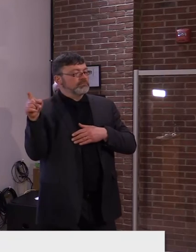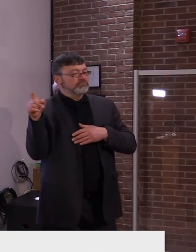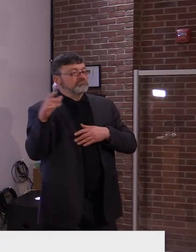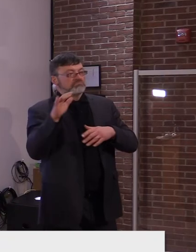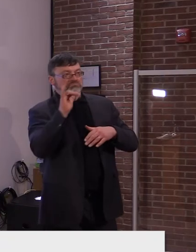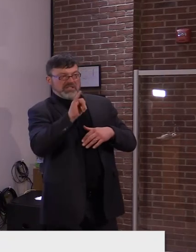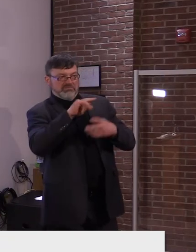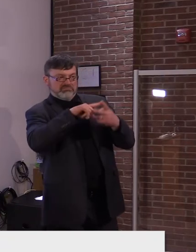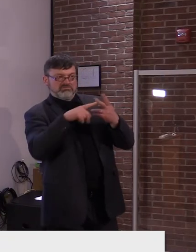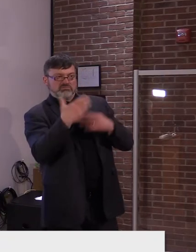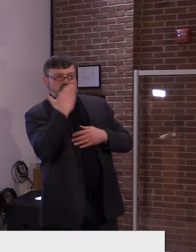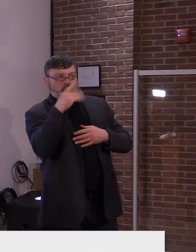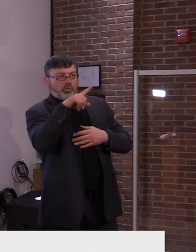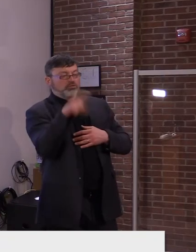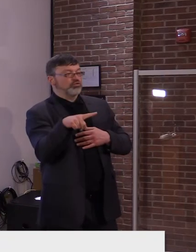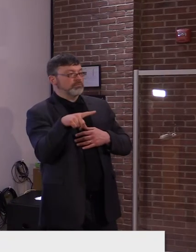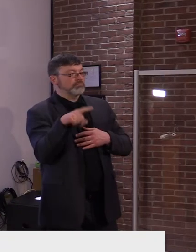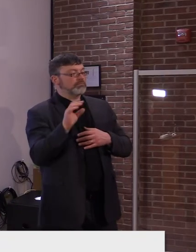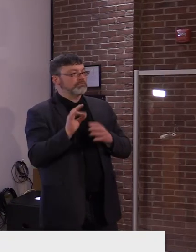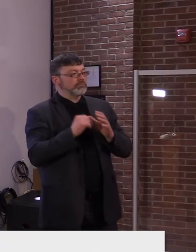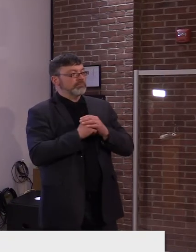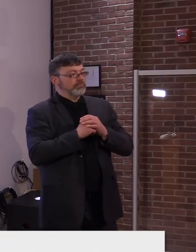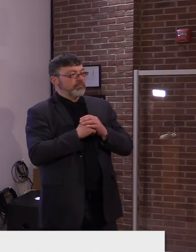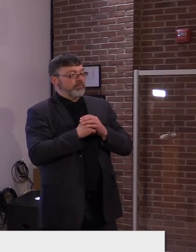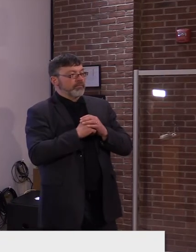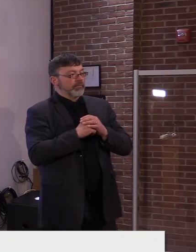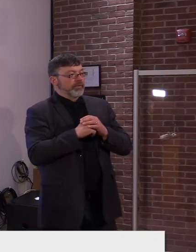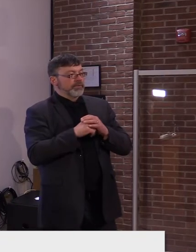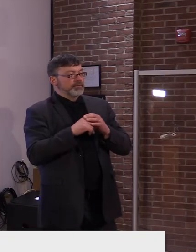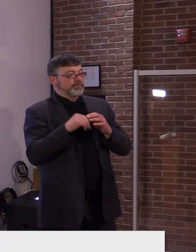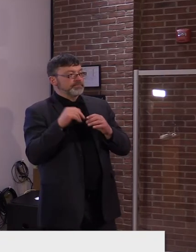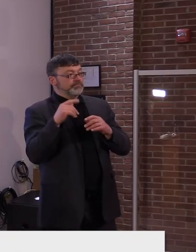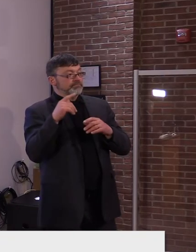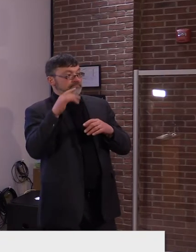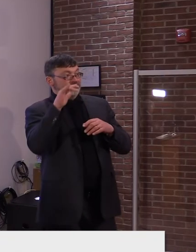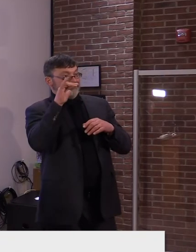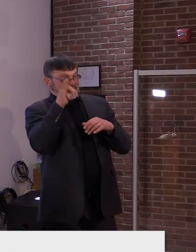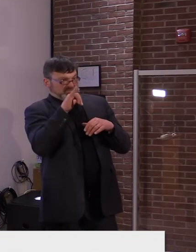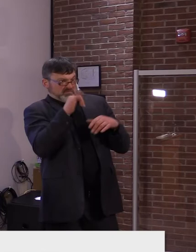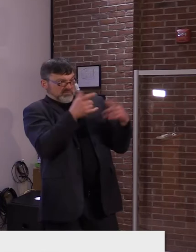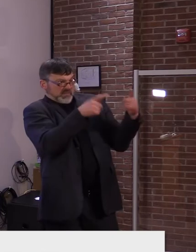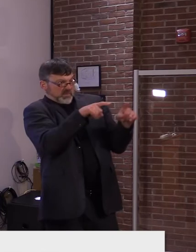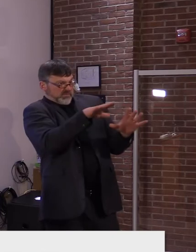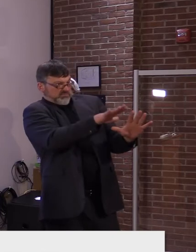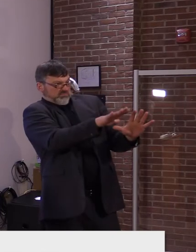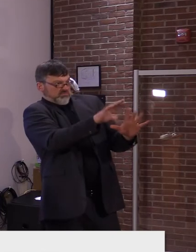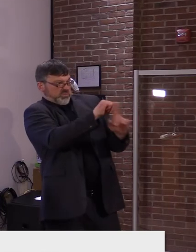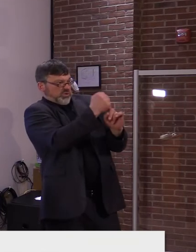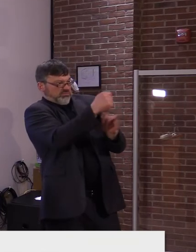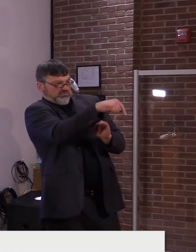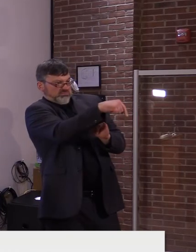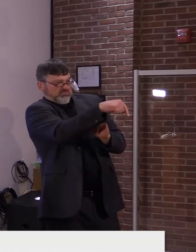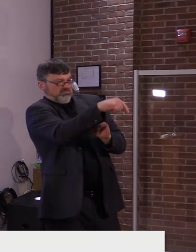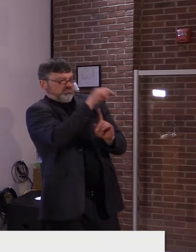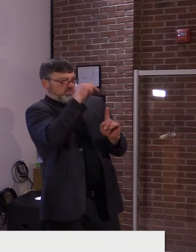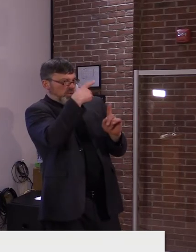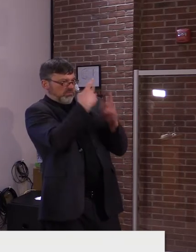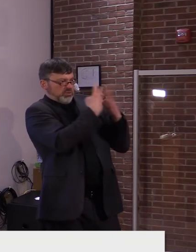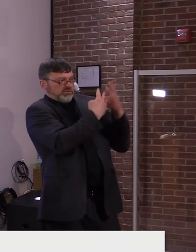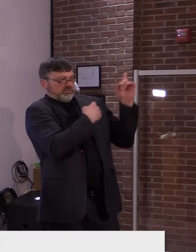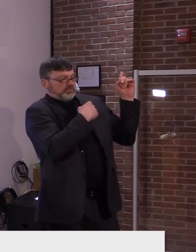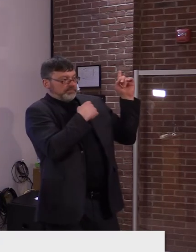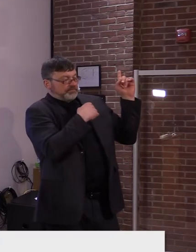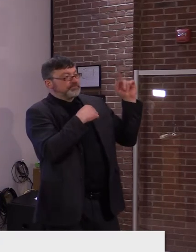What is recommended when we have a situation like this is that you cohort, and that means you sort of those that